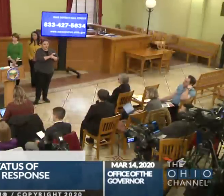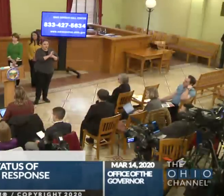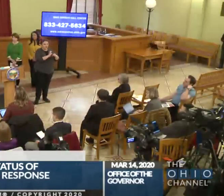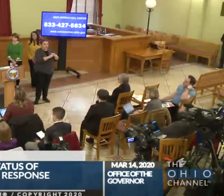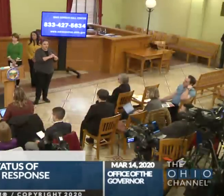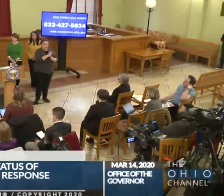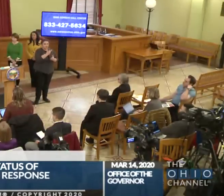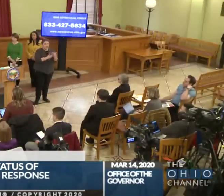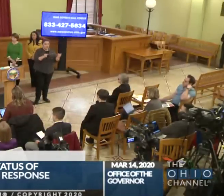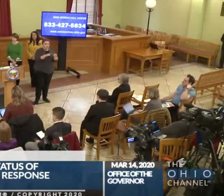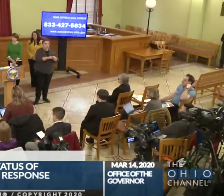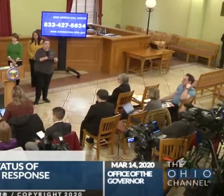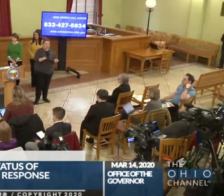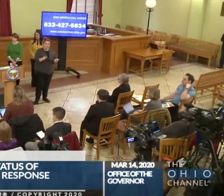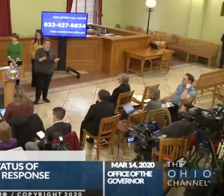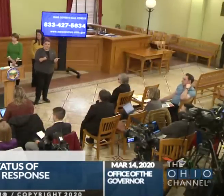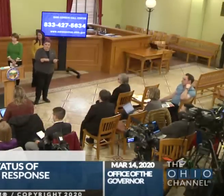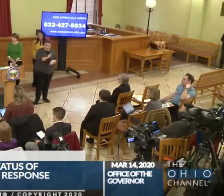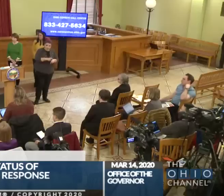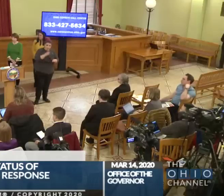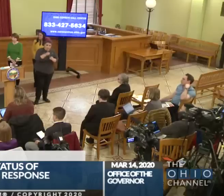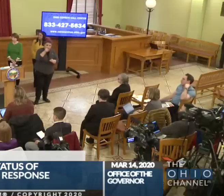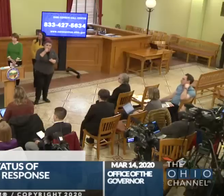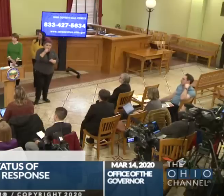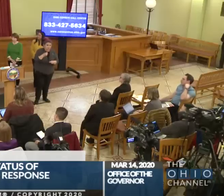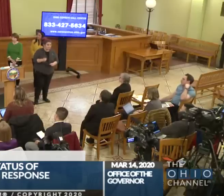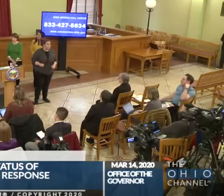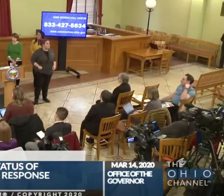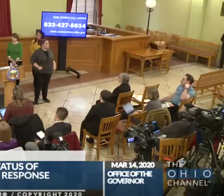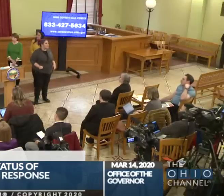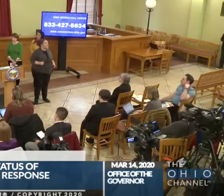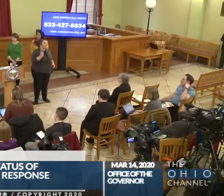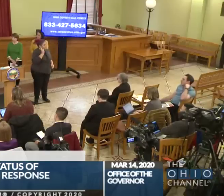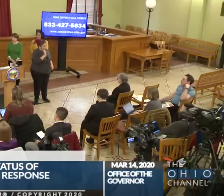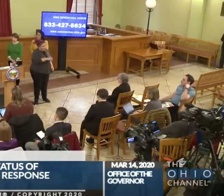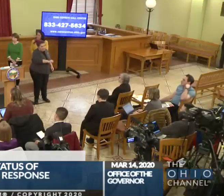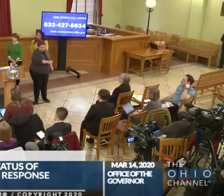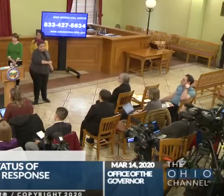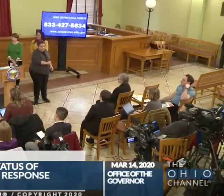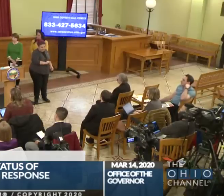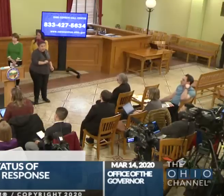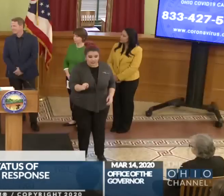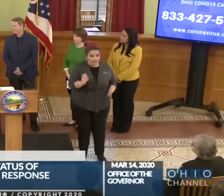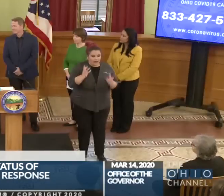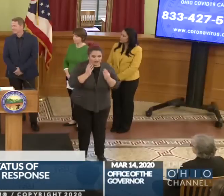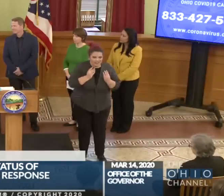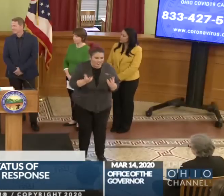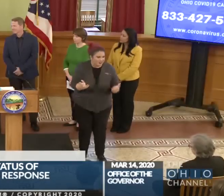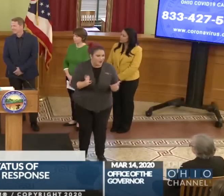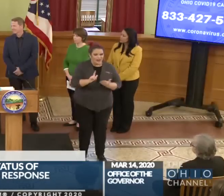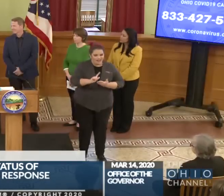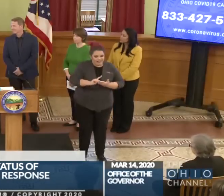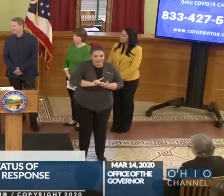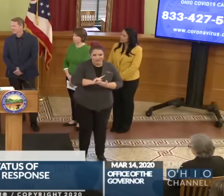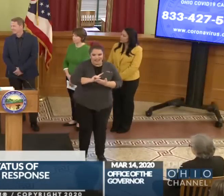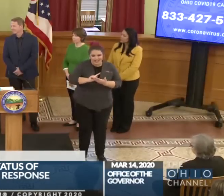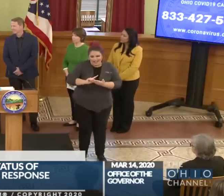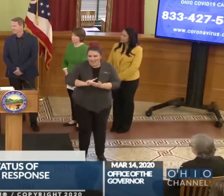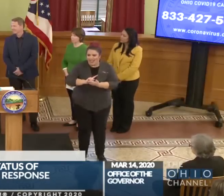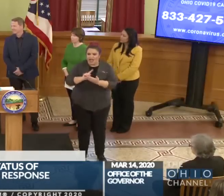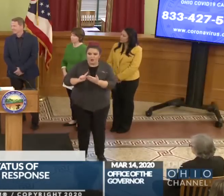studies it is possible, but that the studies, again, I have to say to everyone, hour by hour, new studies coming out